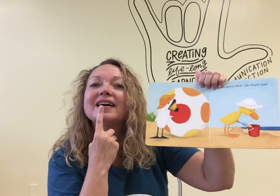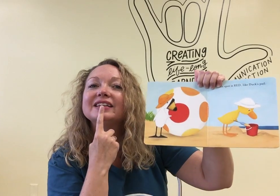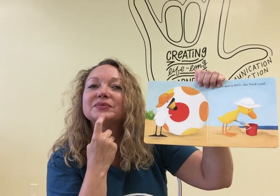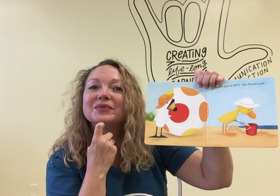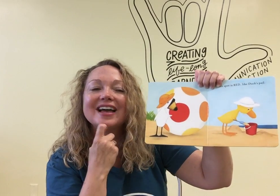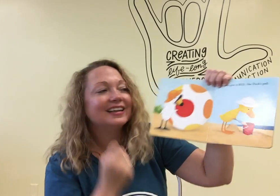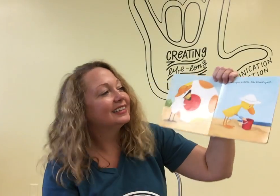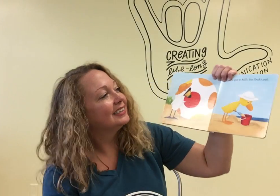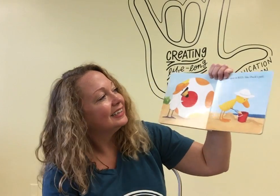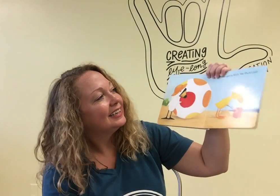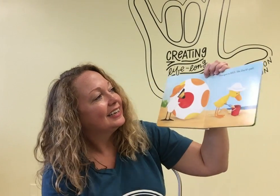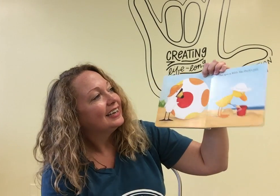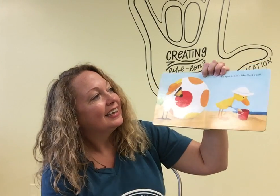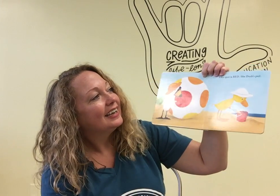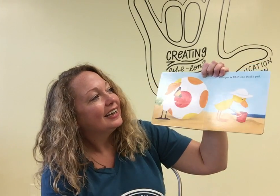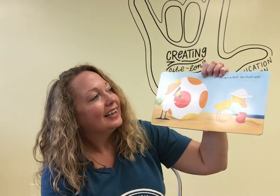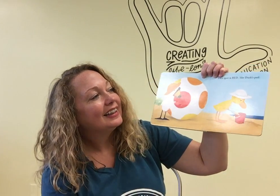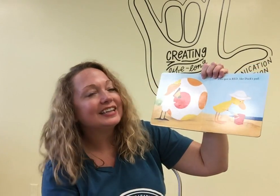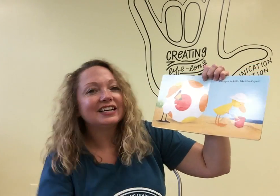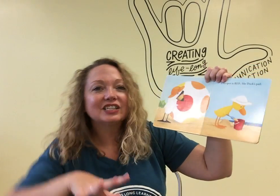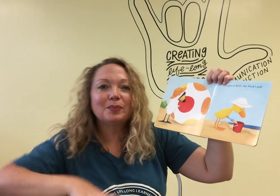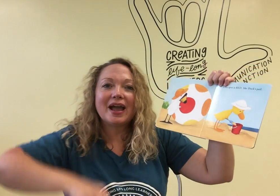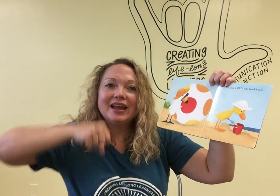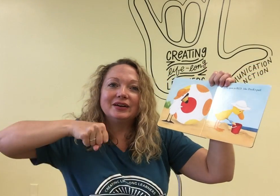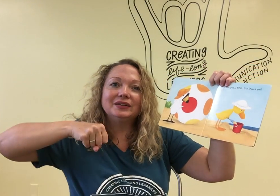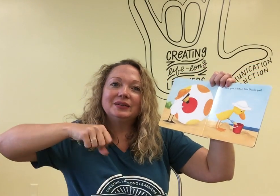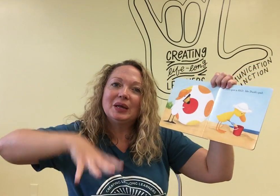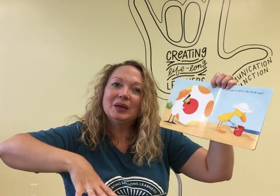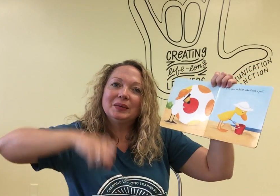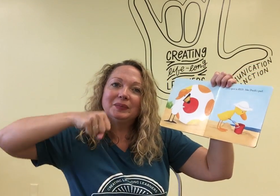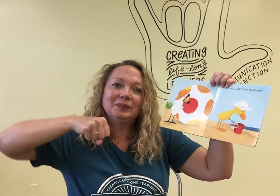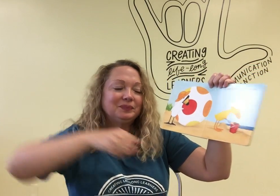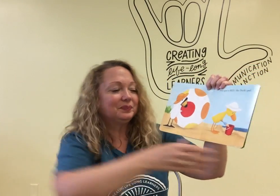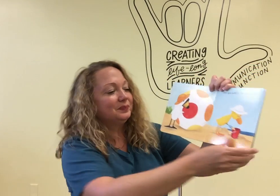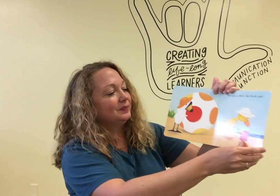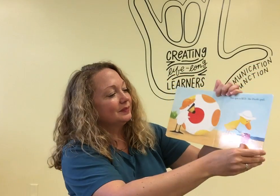is red, like duck's tail.